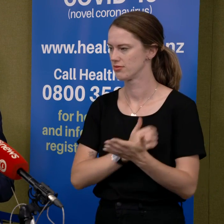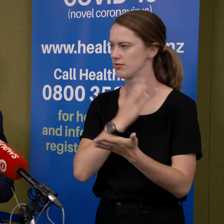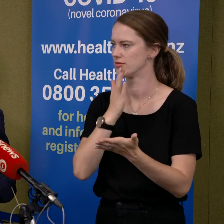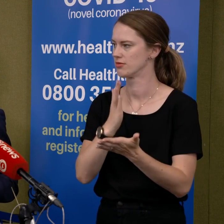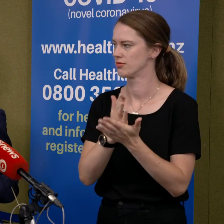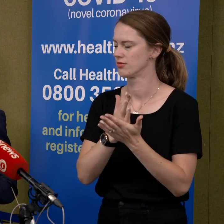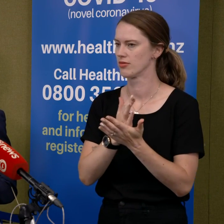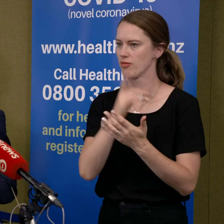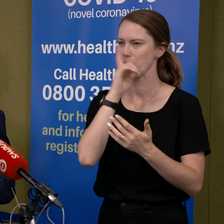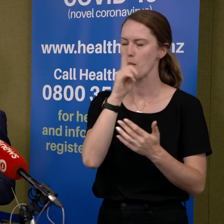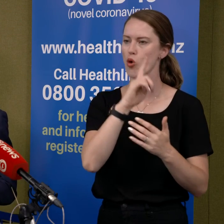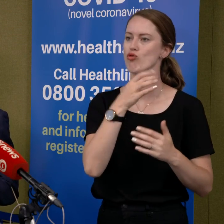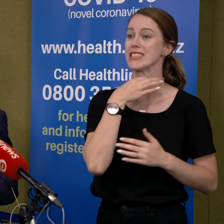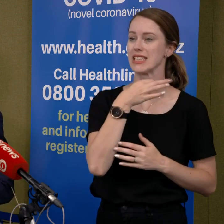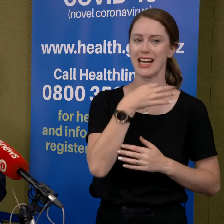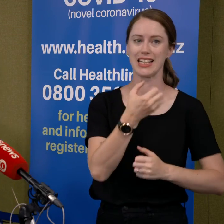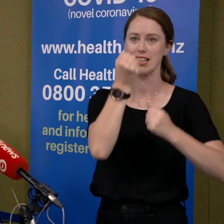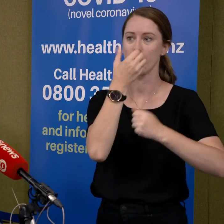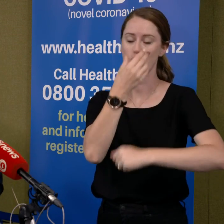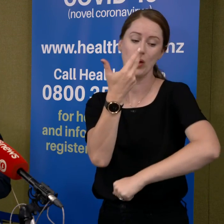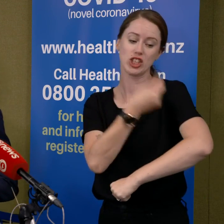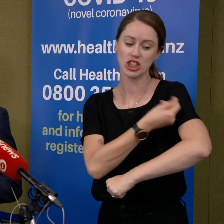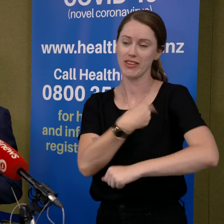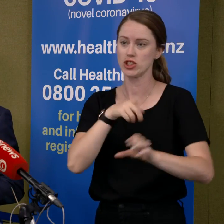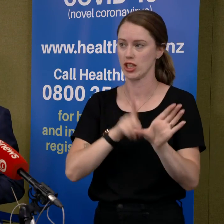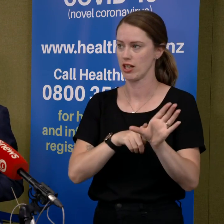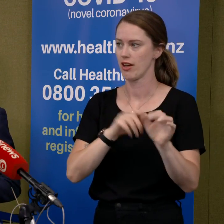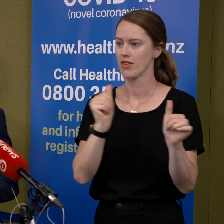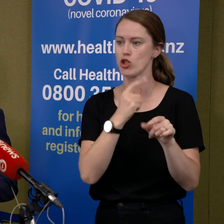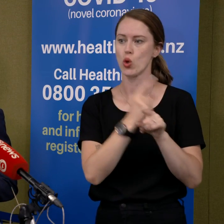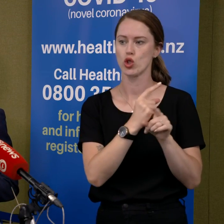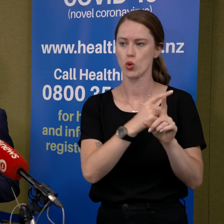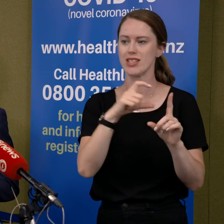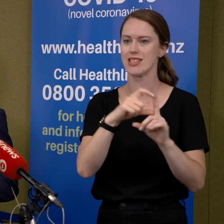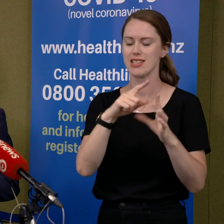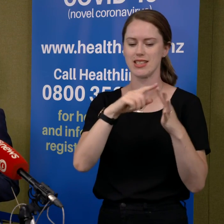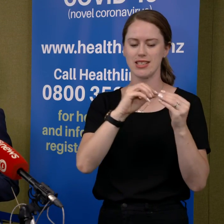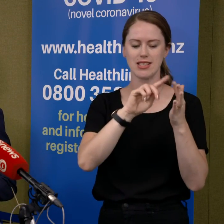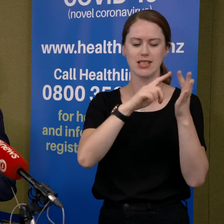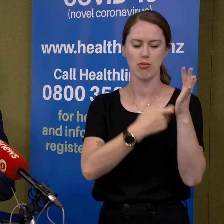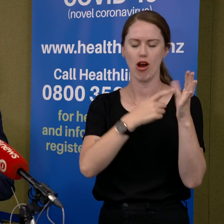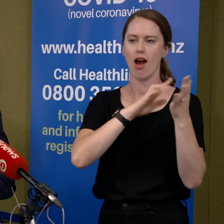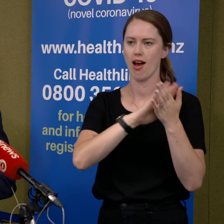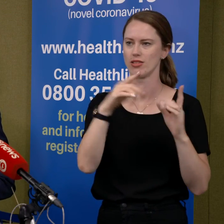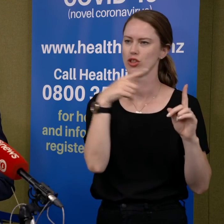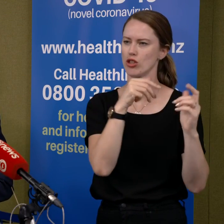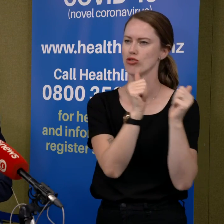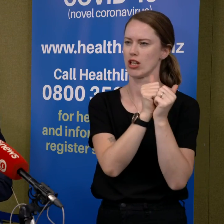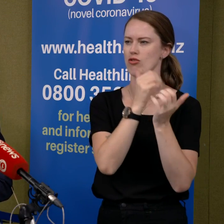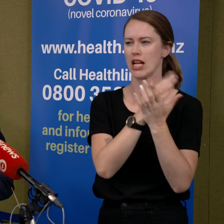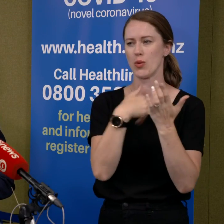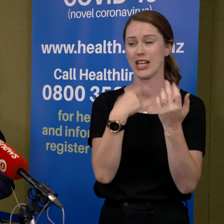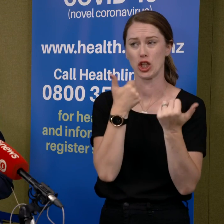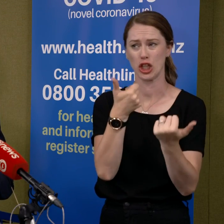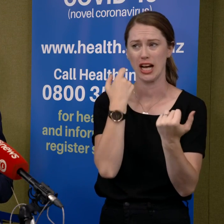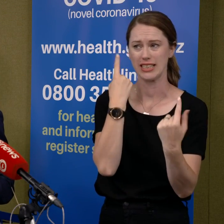our susceptible people as possible get their flu injection this year. I have talked with Deborah, and she's agreed that what we really need is good